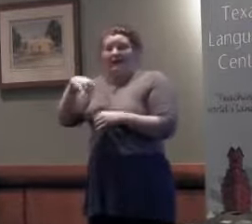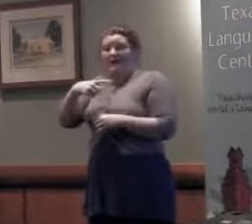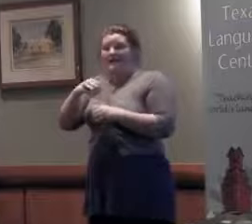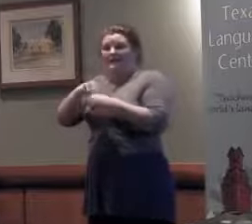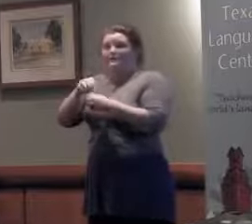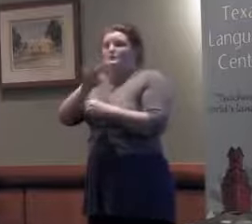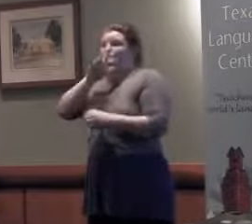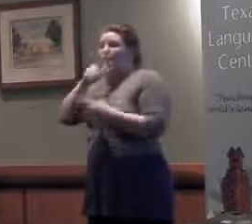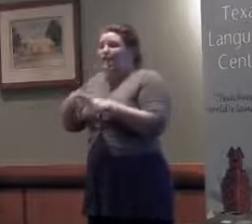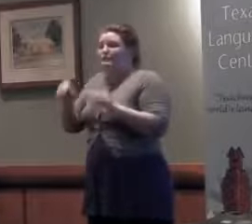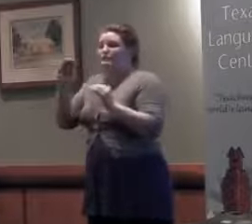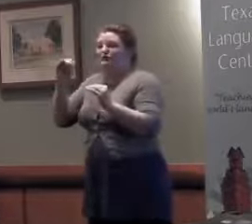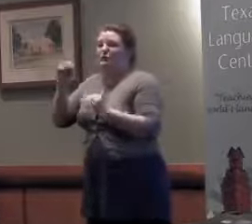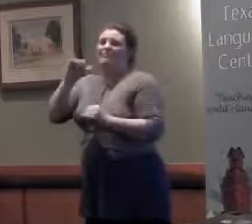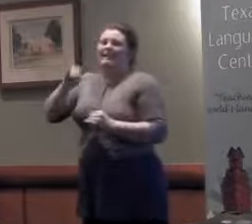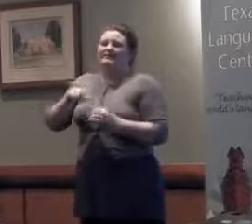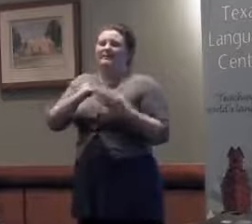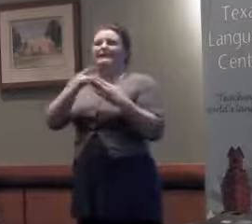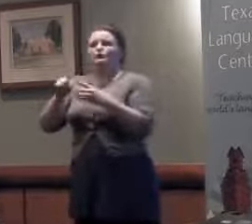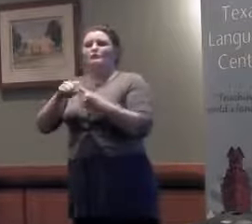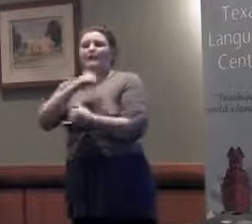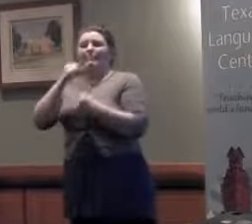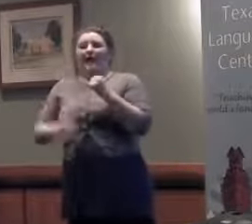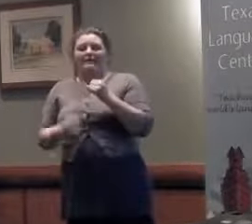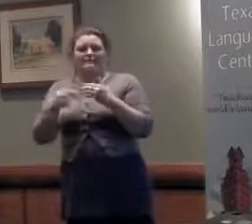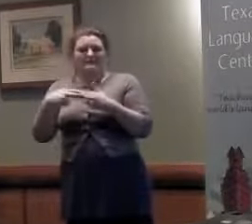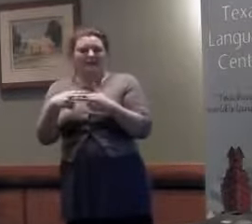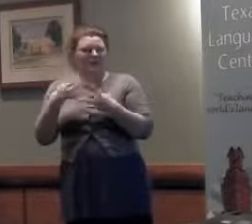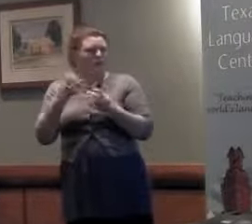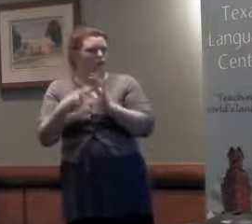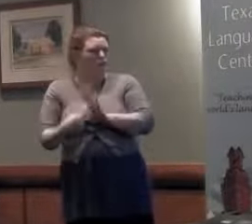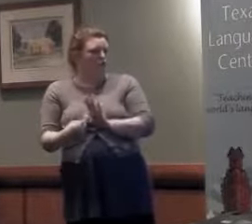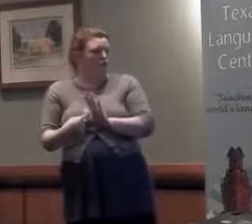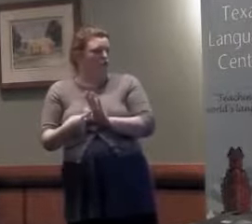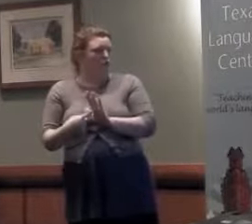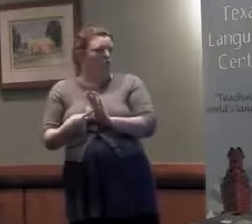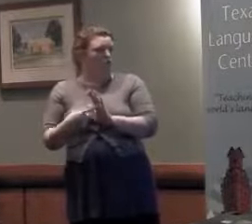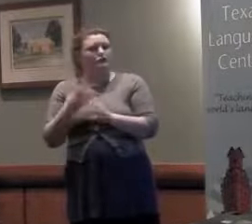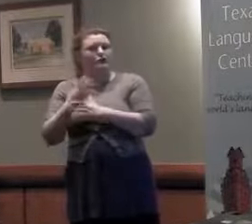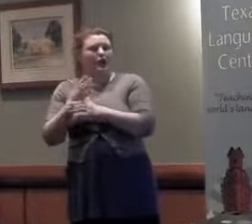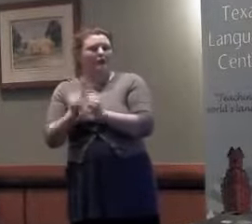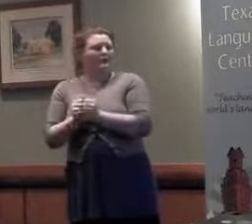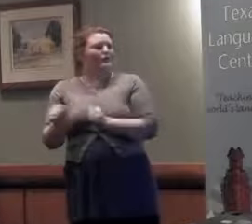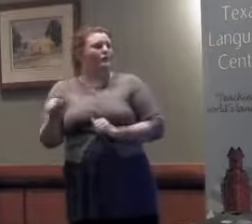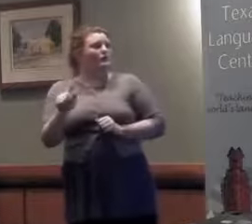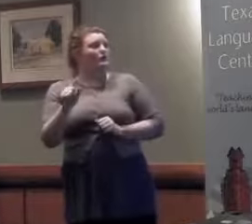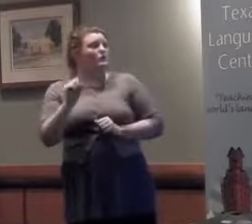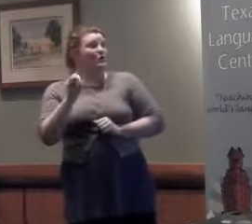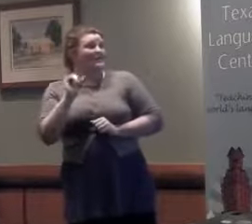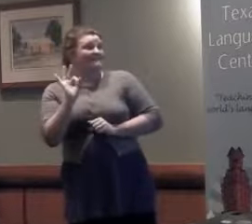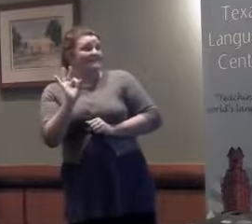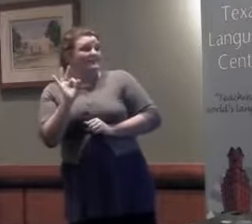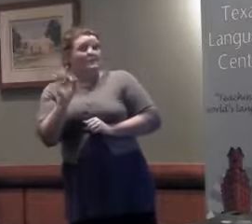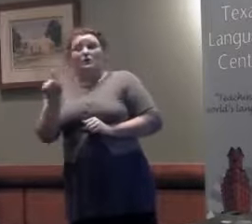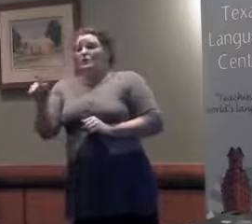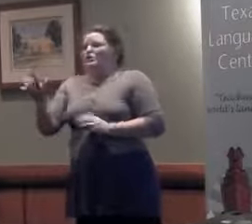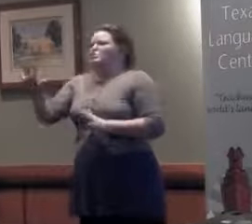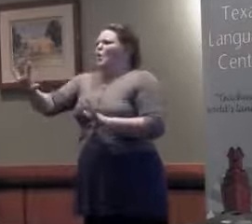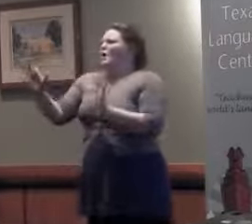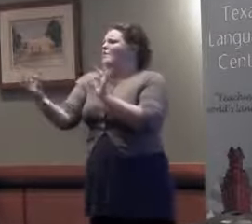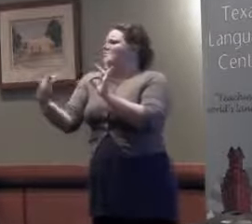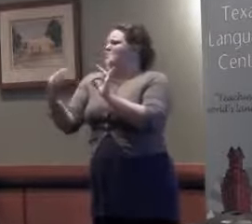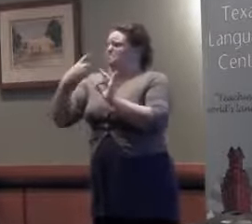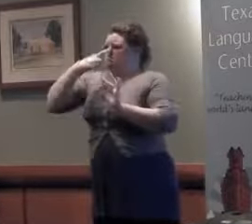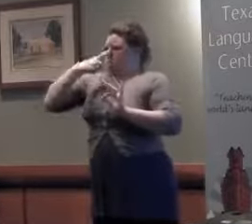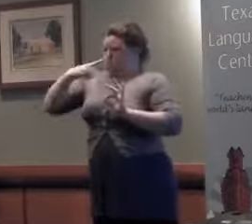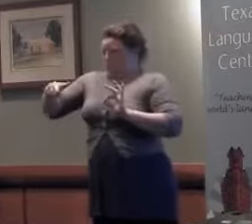And so this leads me to this last slide that I wanted to share with you. And this is where If you have your input, I'd love to hear it